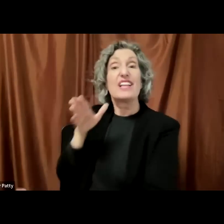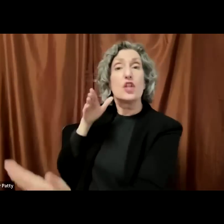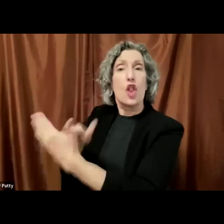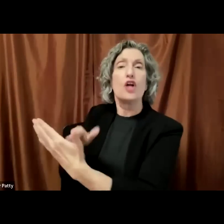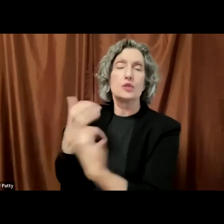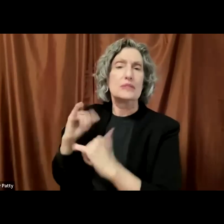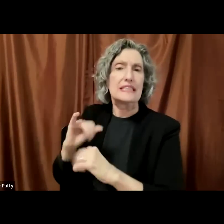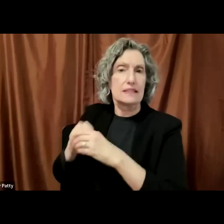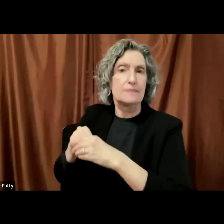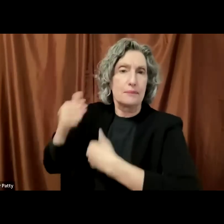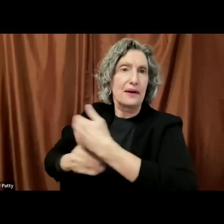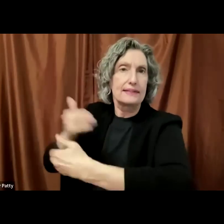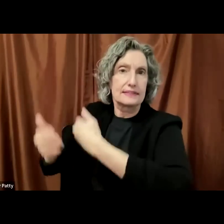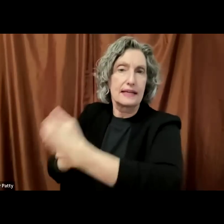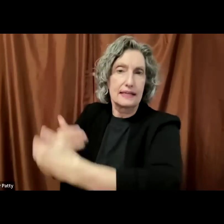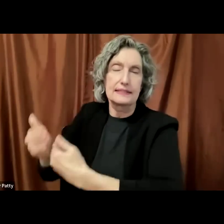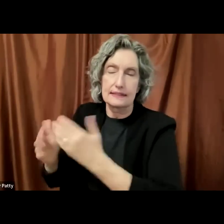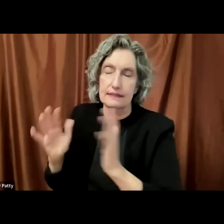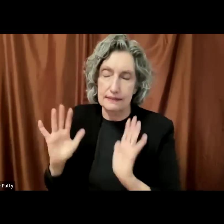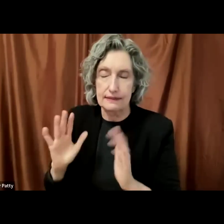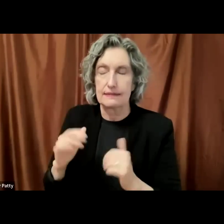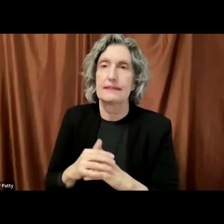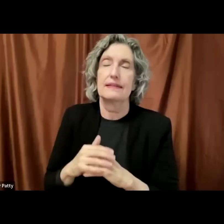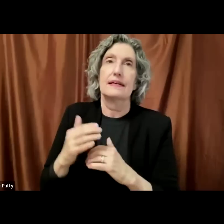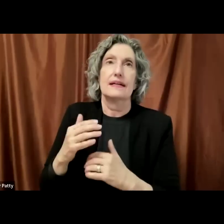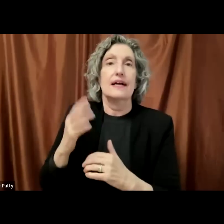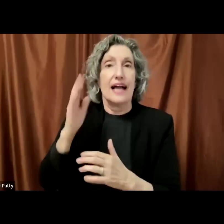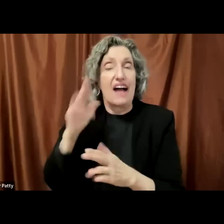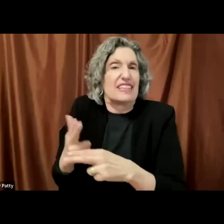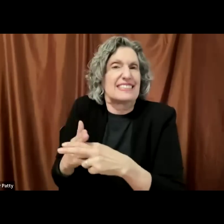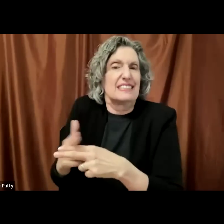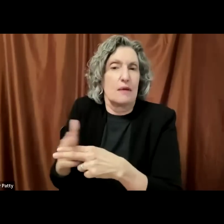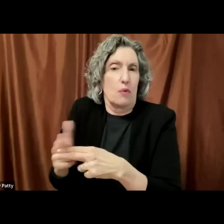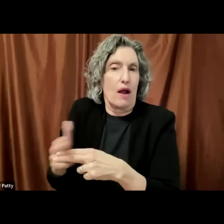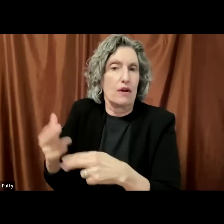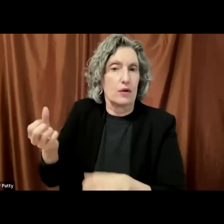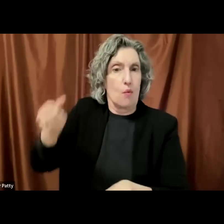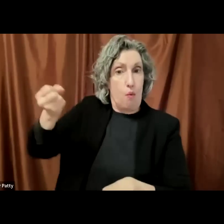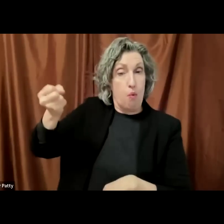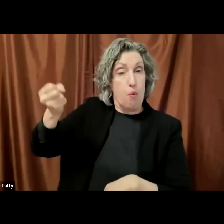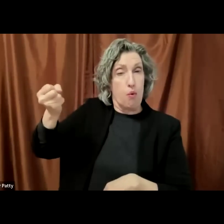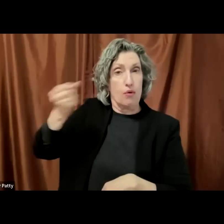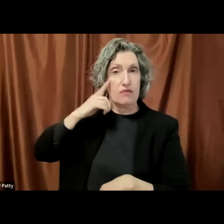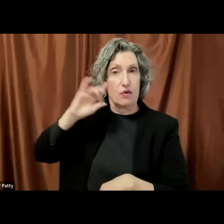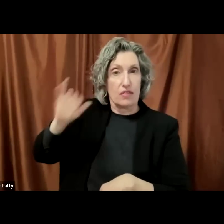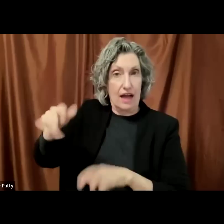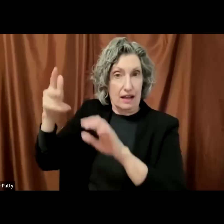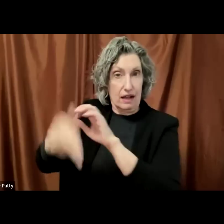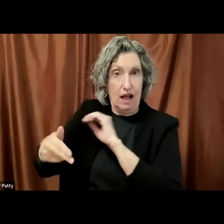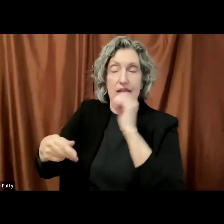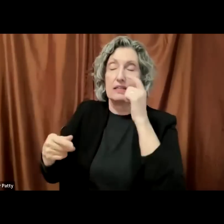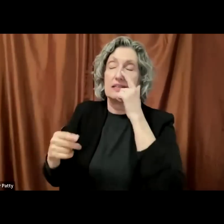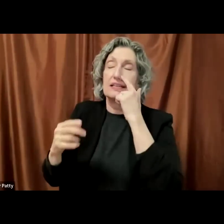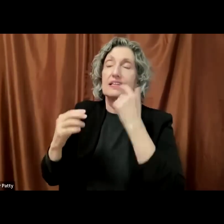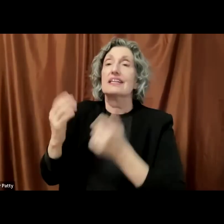still very much in play. We know that while the temporary restraining order worked and many funding streams that